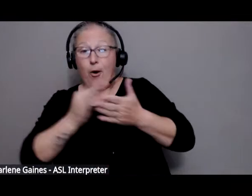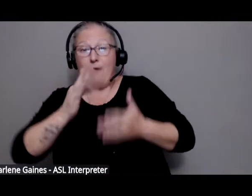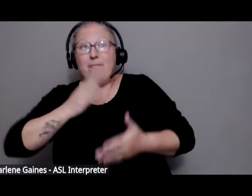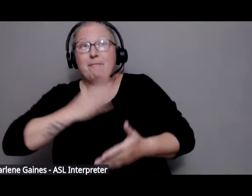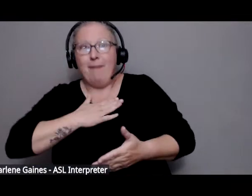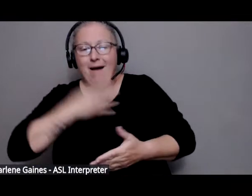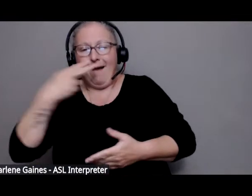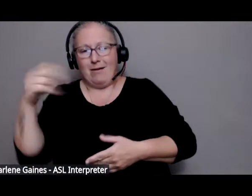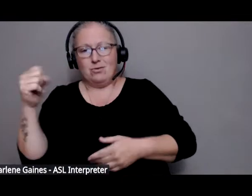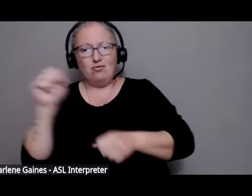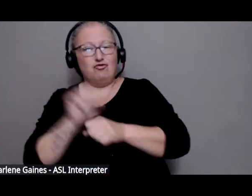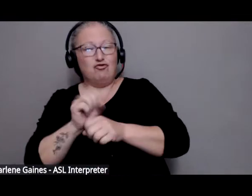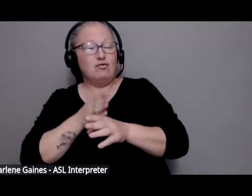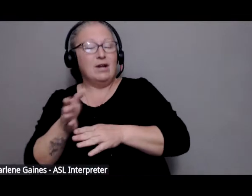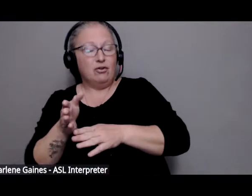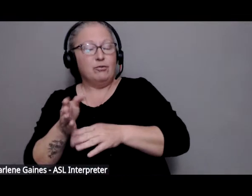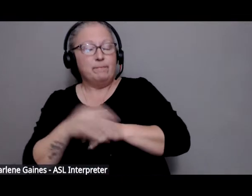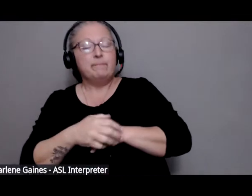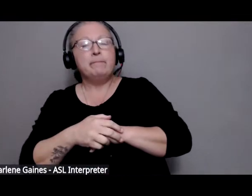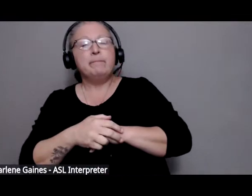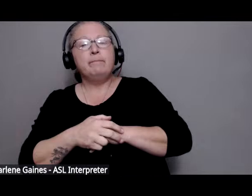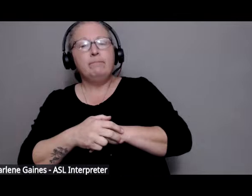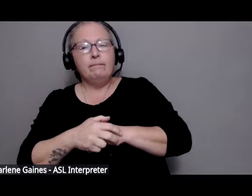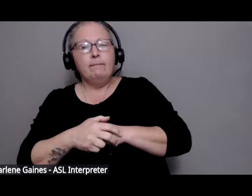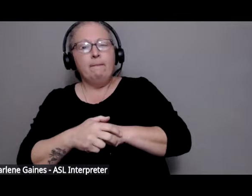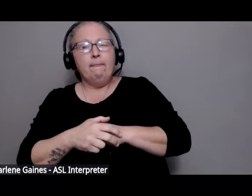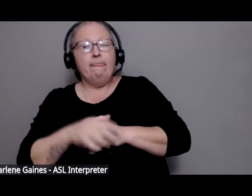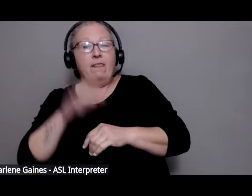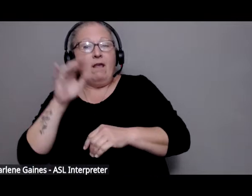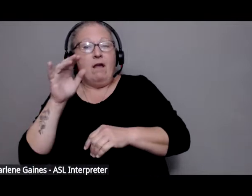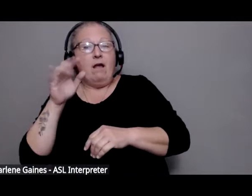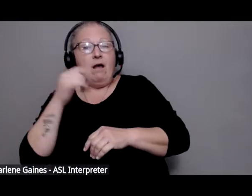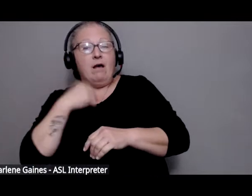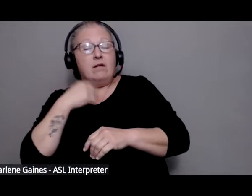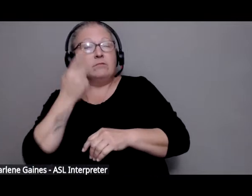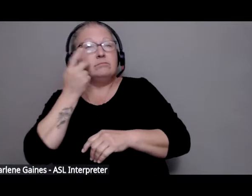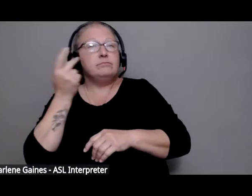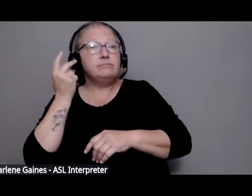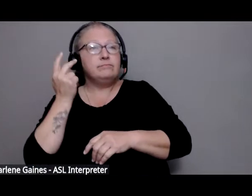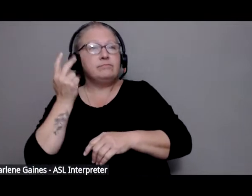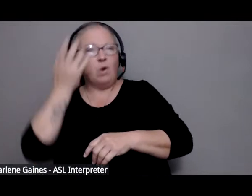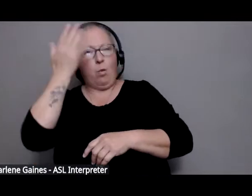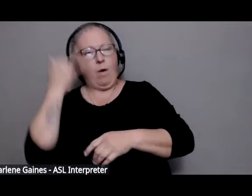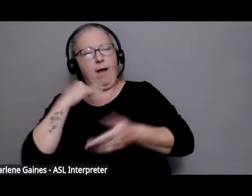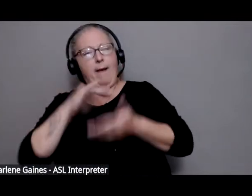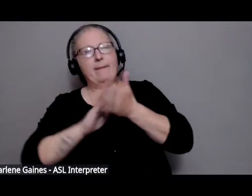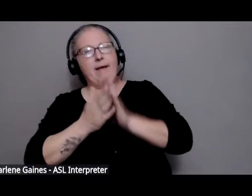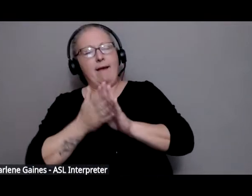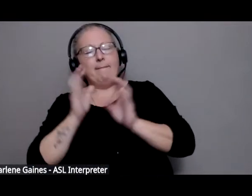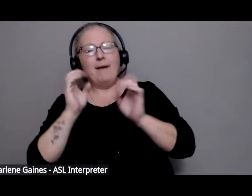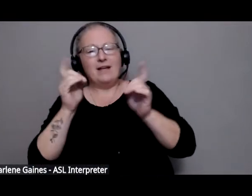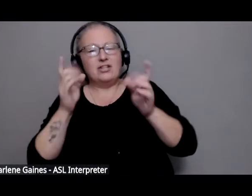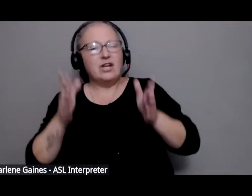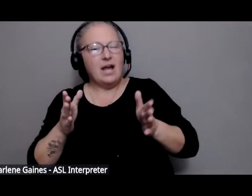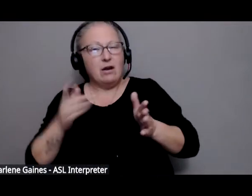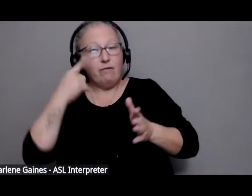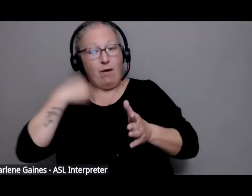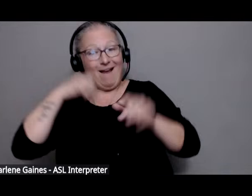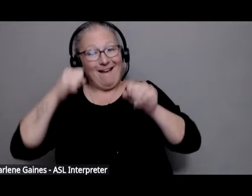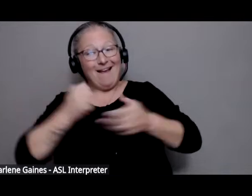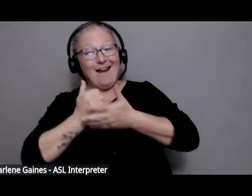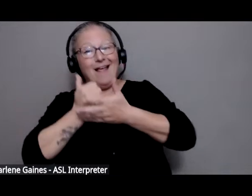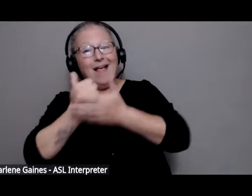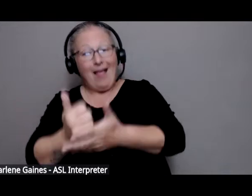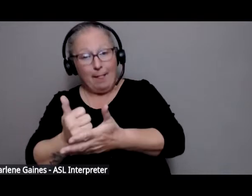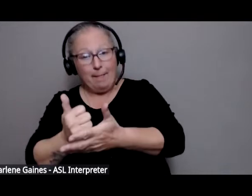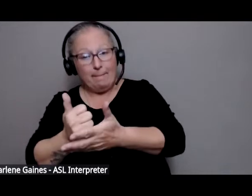career. And I would say it's reflective of why I became an educator, so that I can help